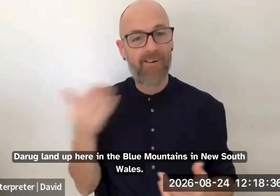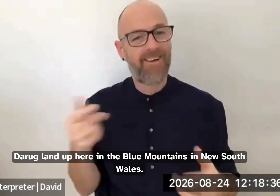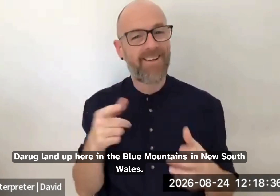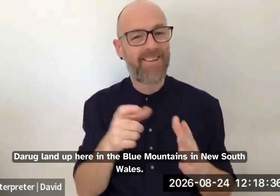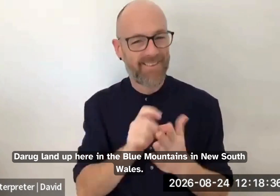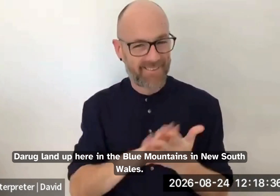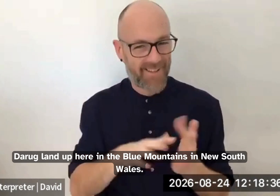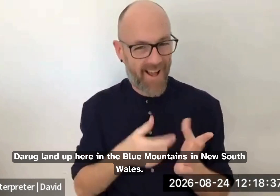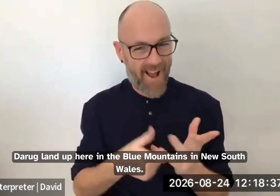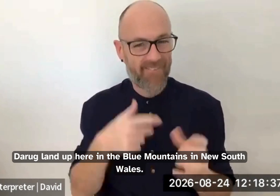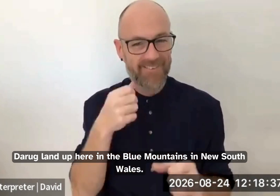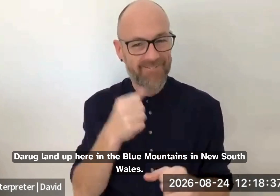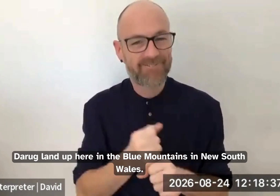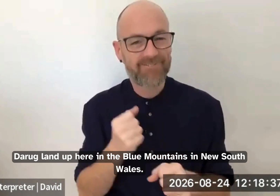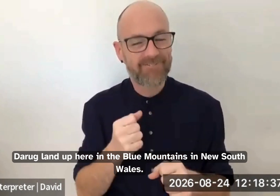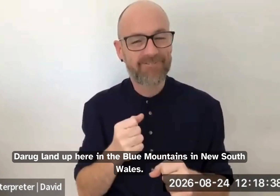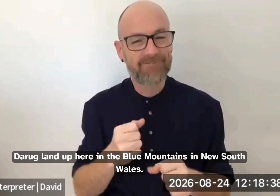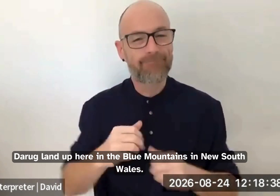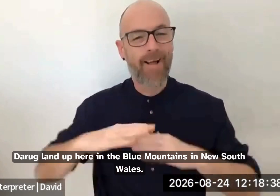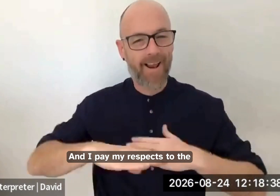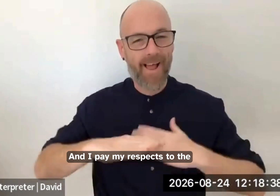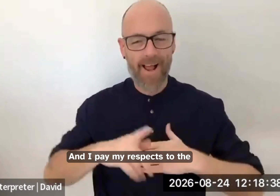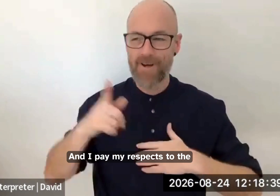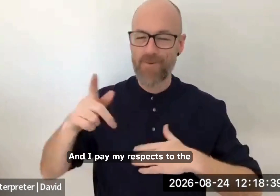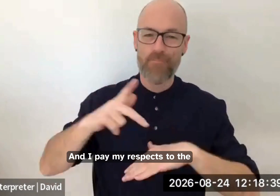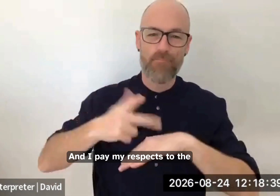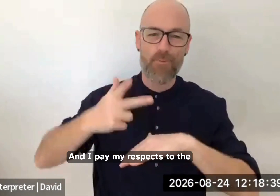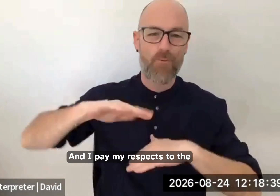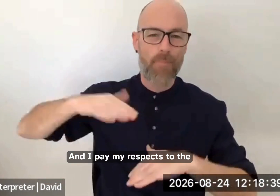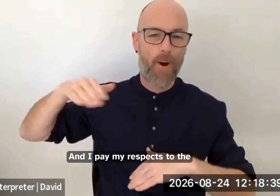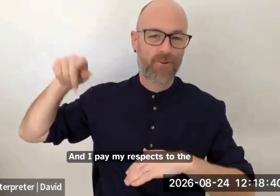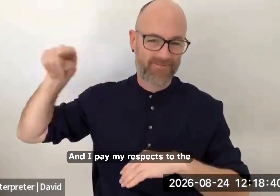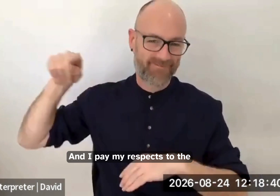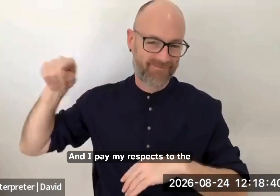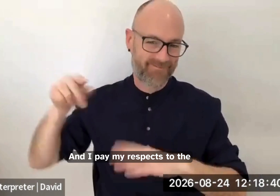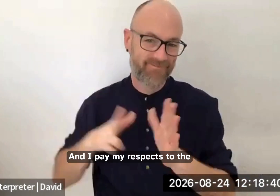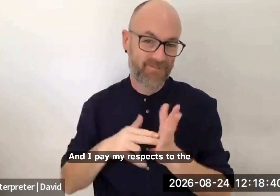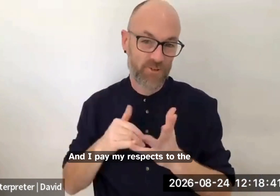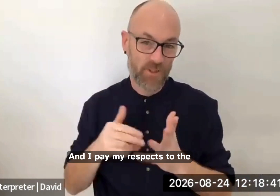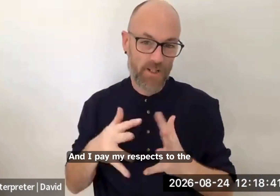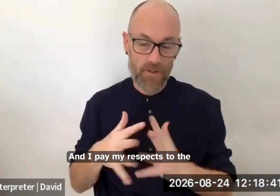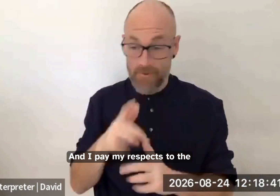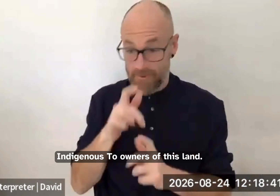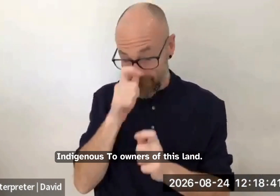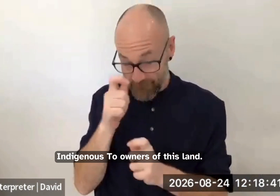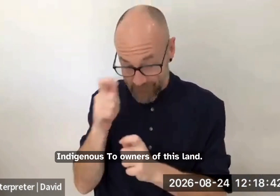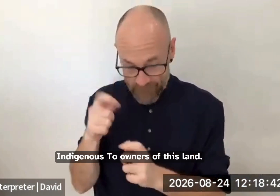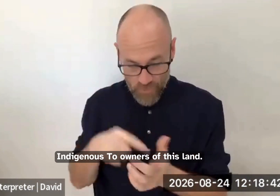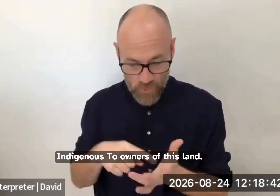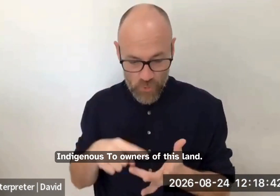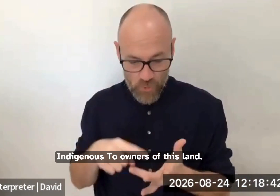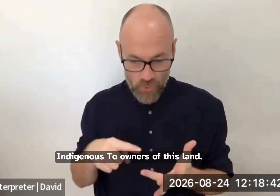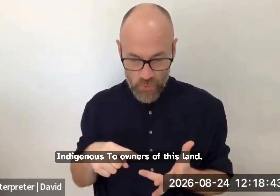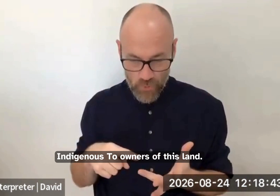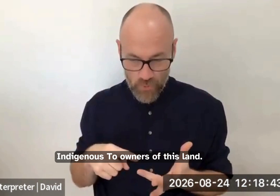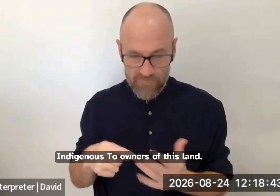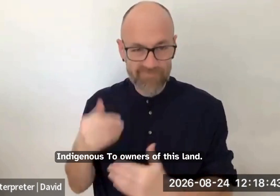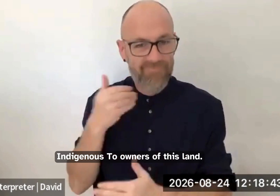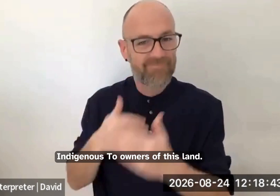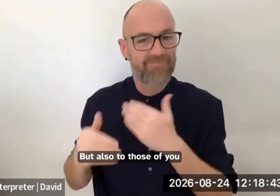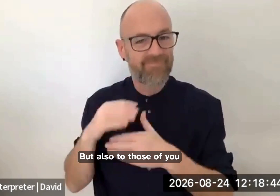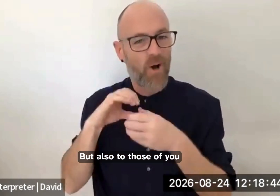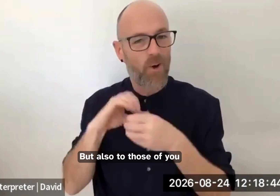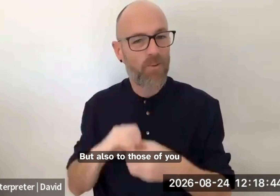land up here in the Blue Mountains in New South Wales, and I pay my respects to the traditional owners of